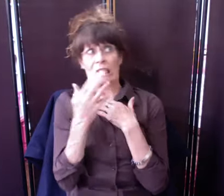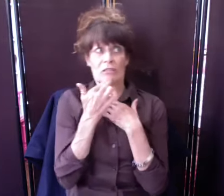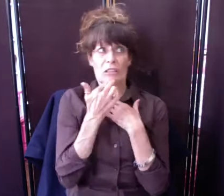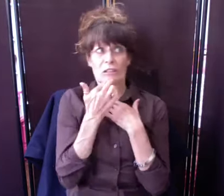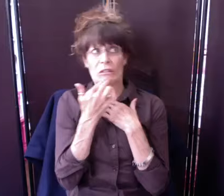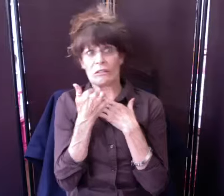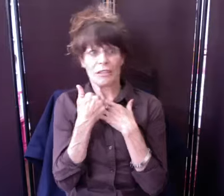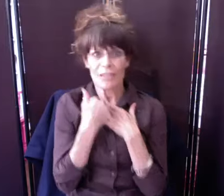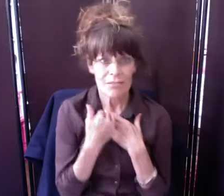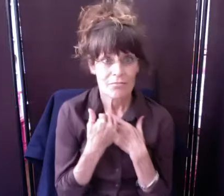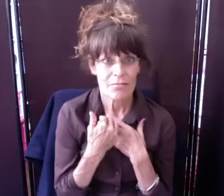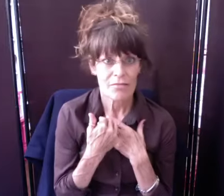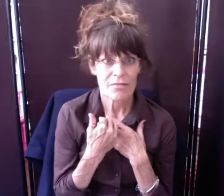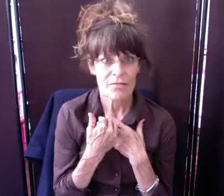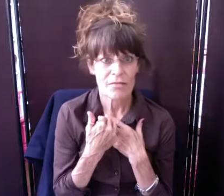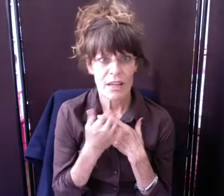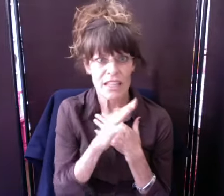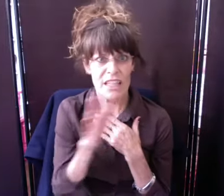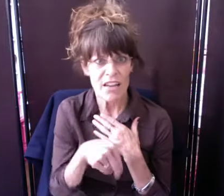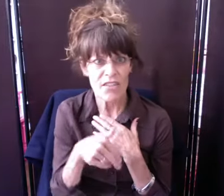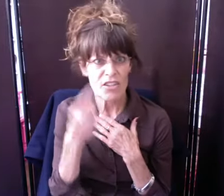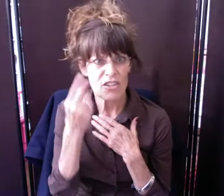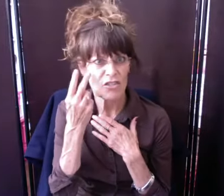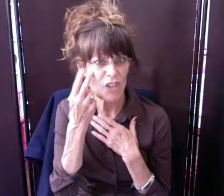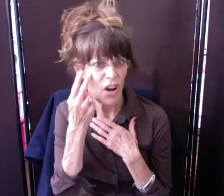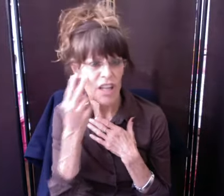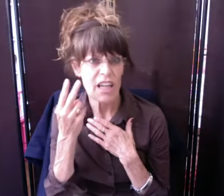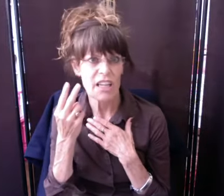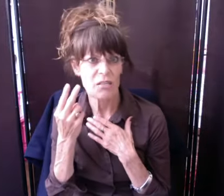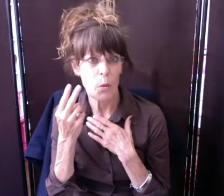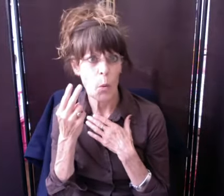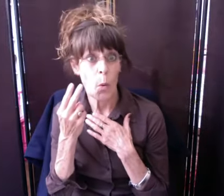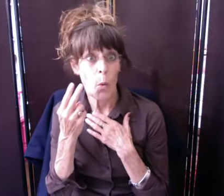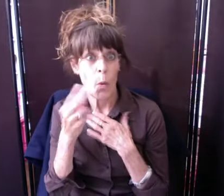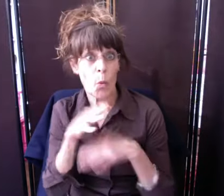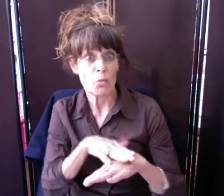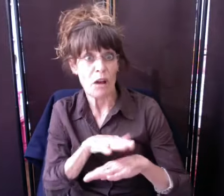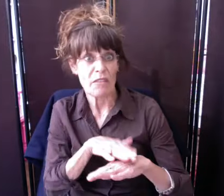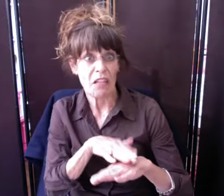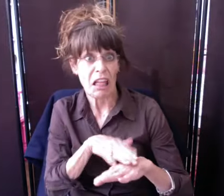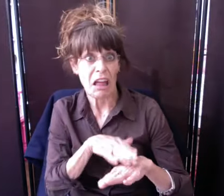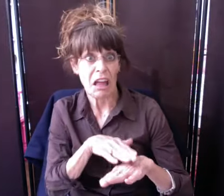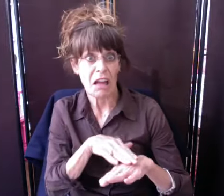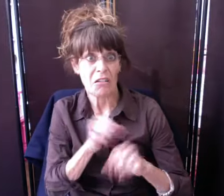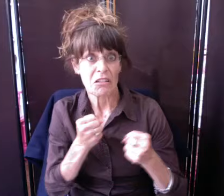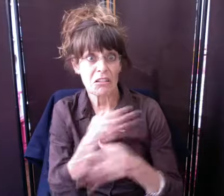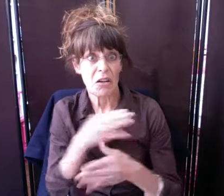like a red flag. This is a freaking, you know, scary problem. So I never saw any of my